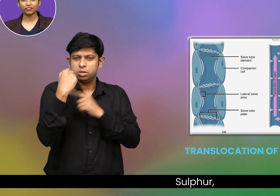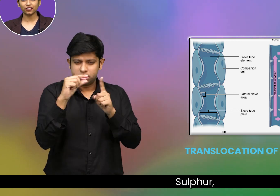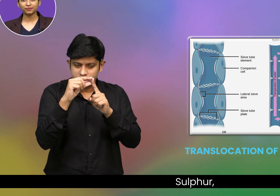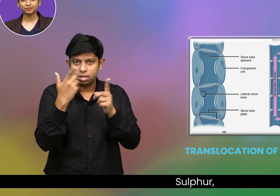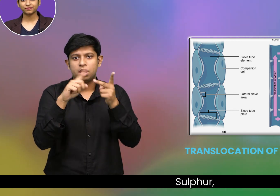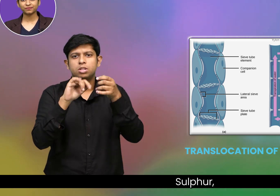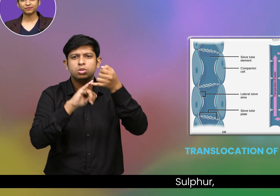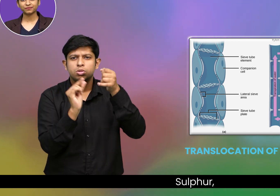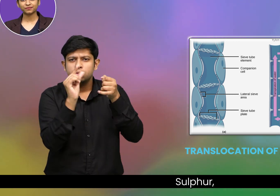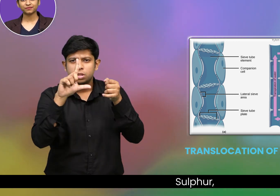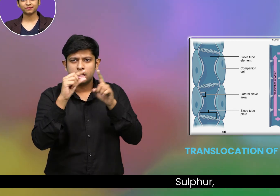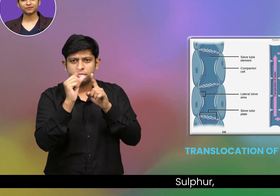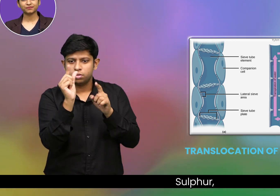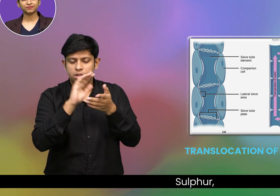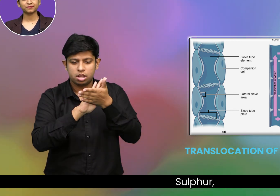sulfur,